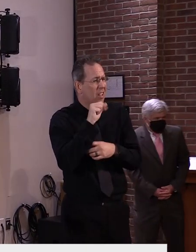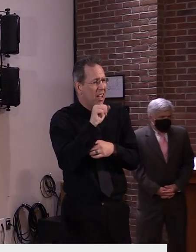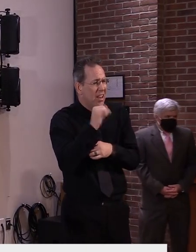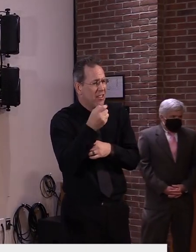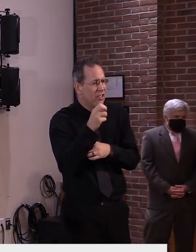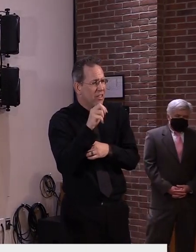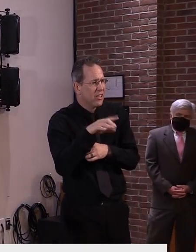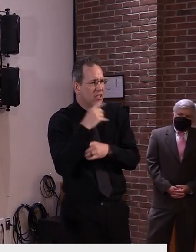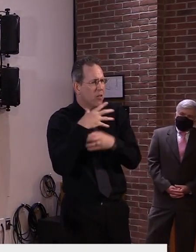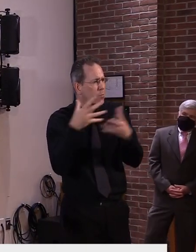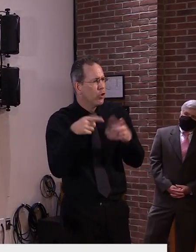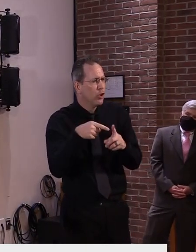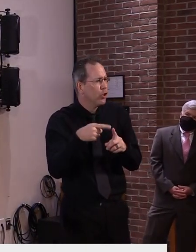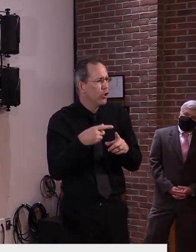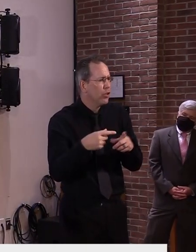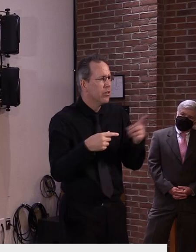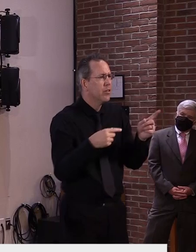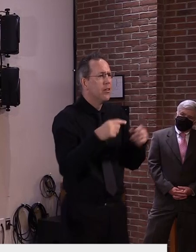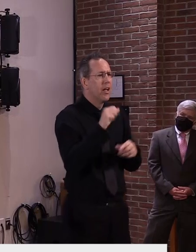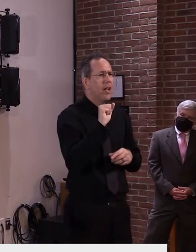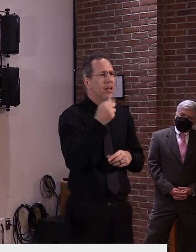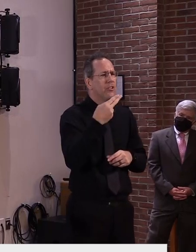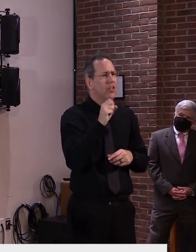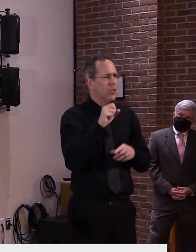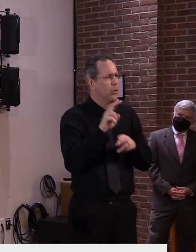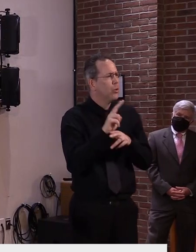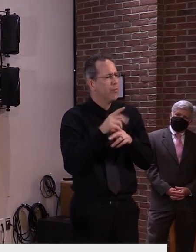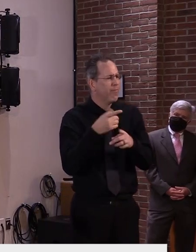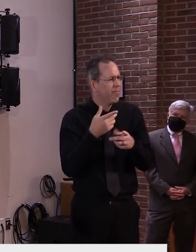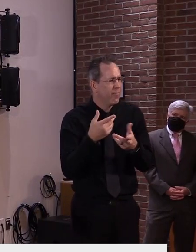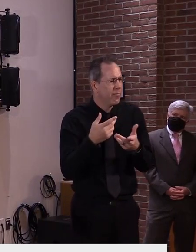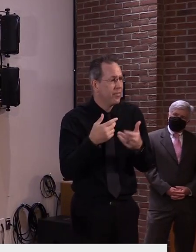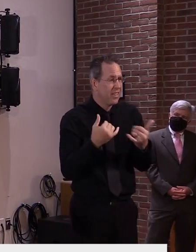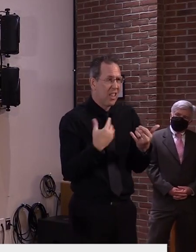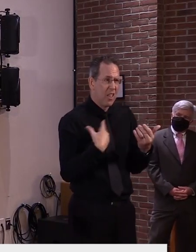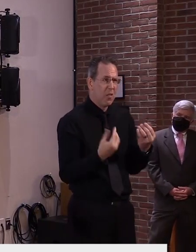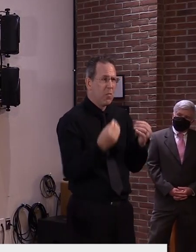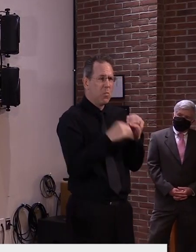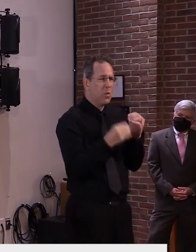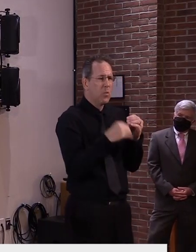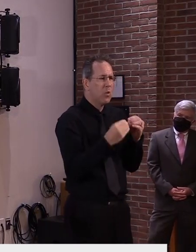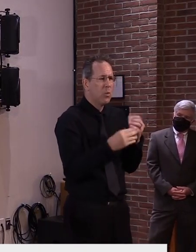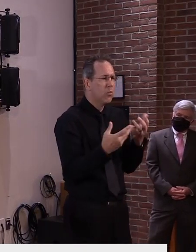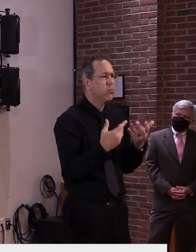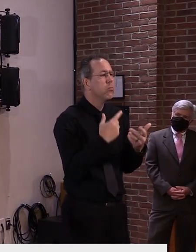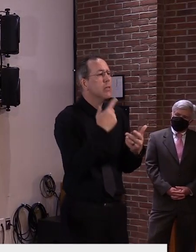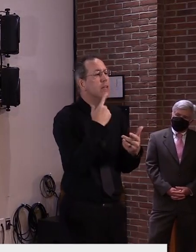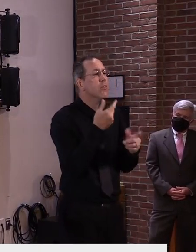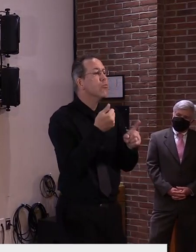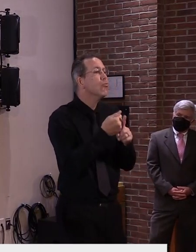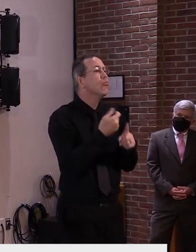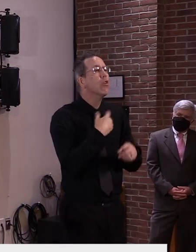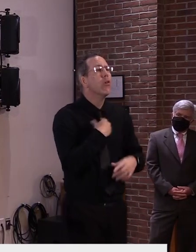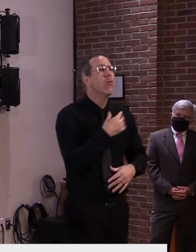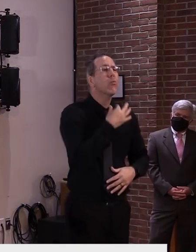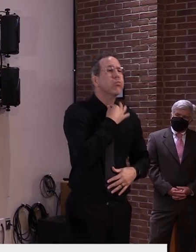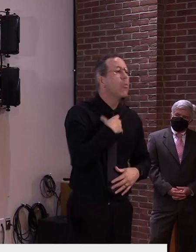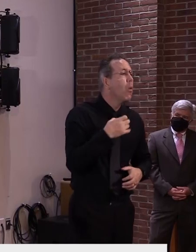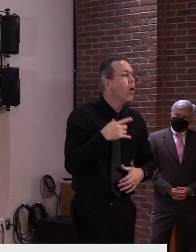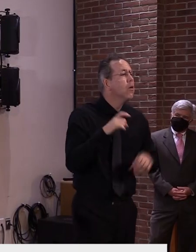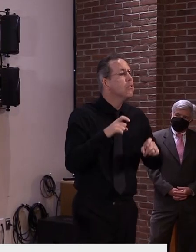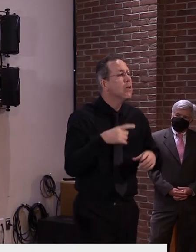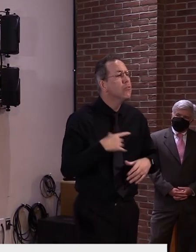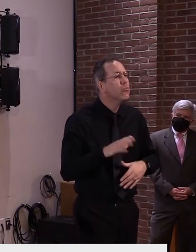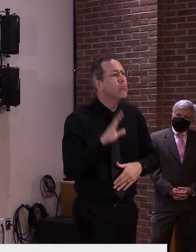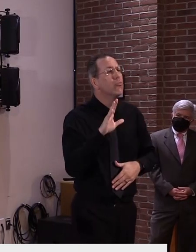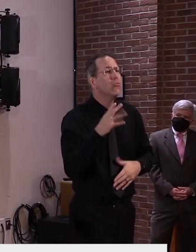and more. But the probability, if they just wanted a test, is that the PCR test would be available much more